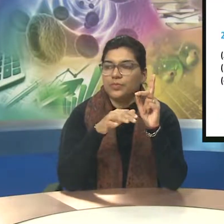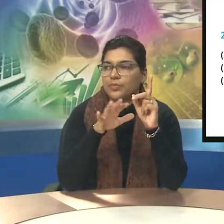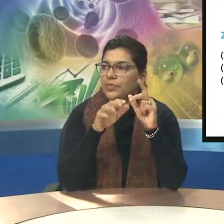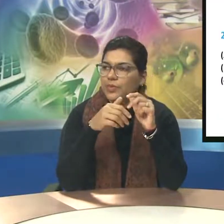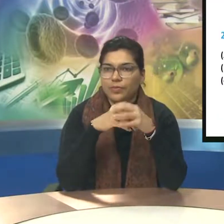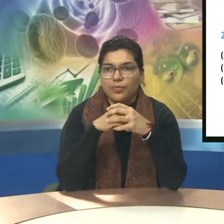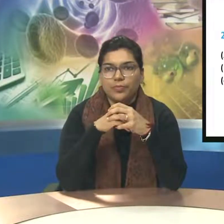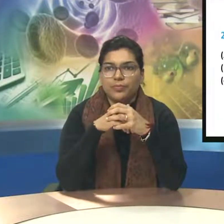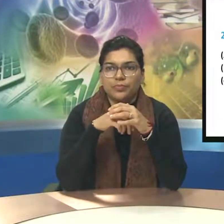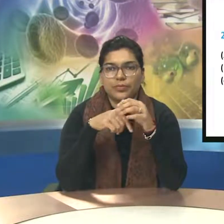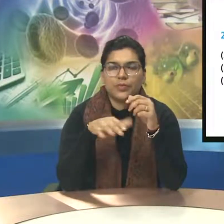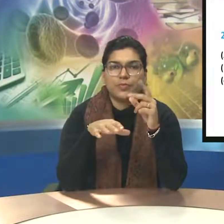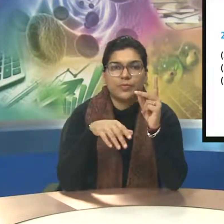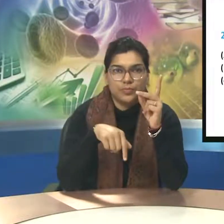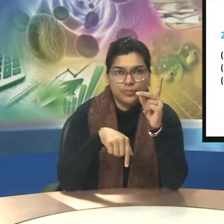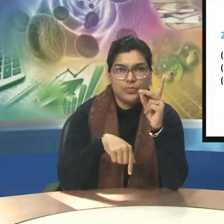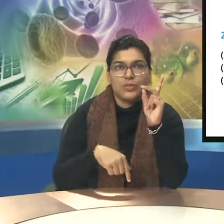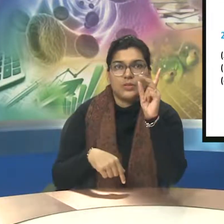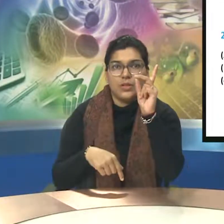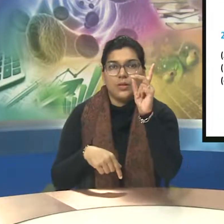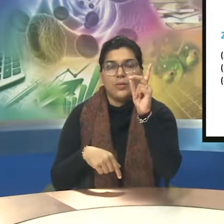The next question is,